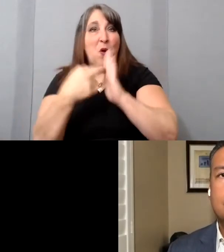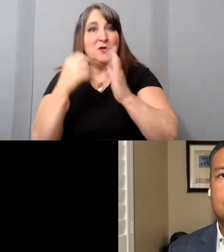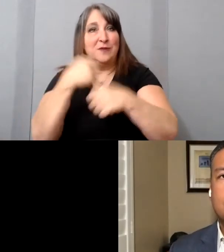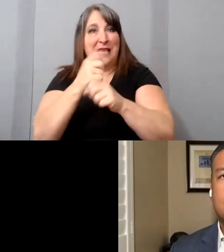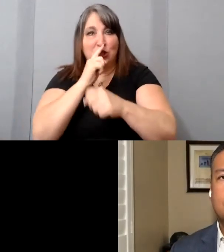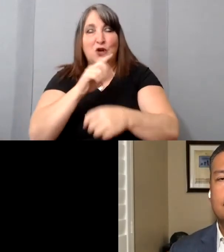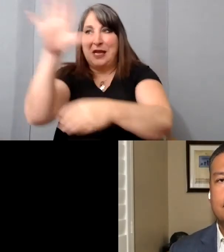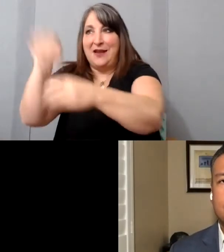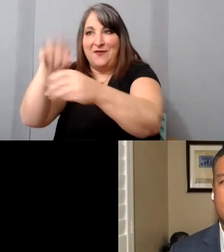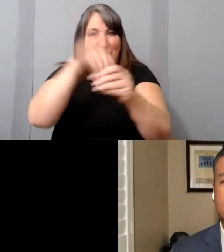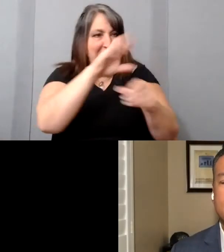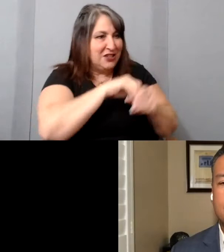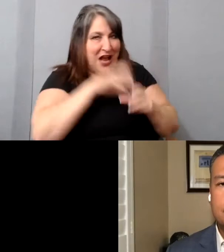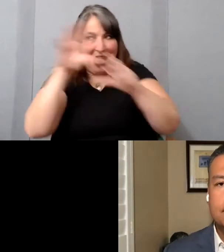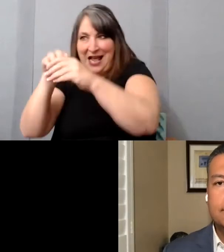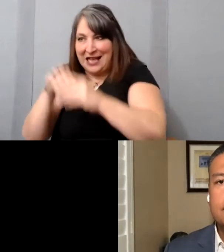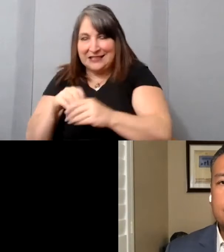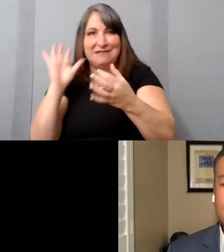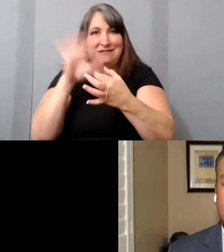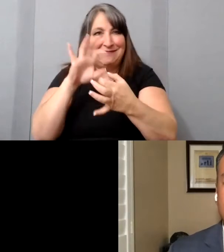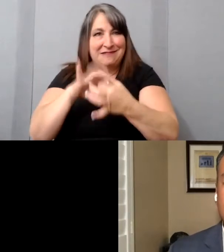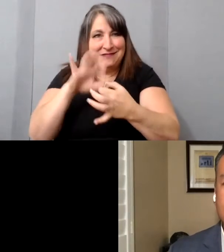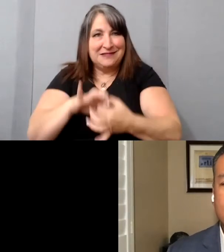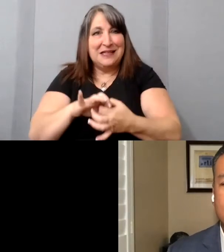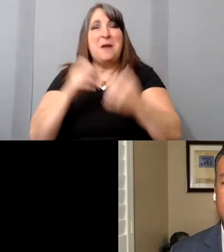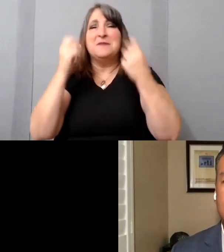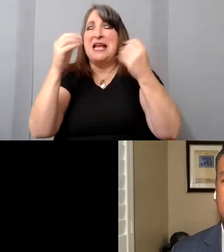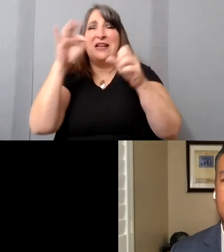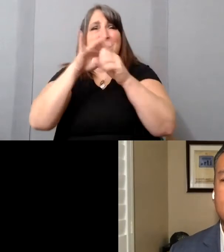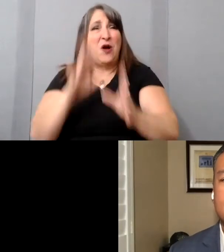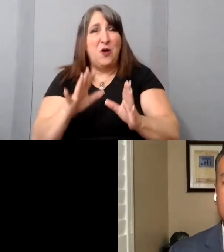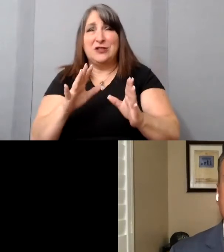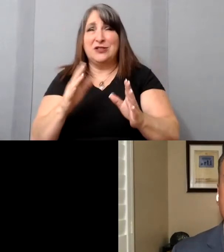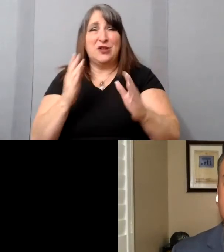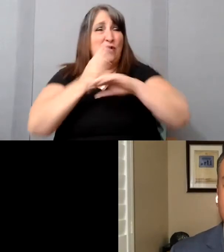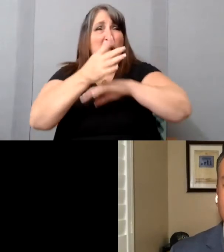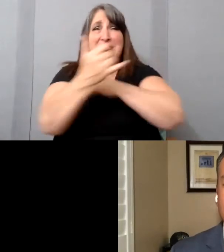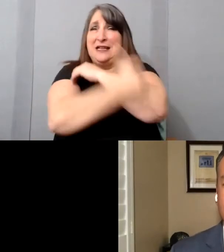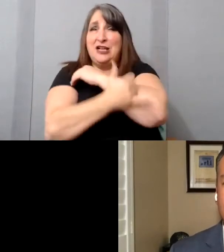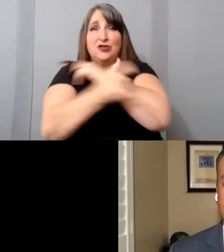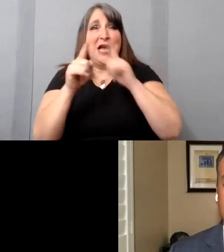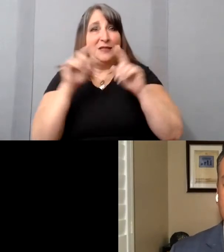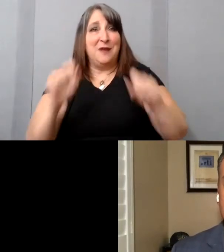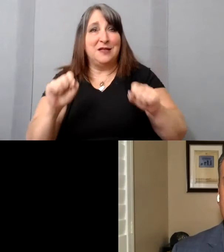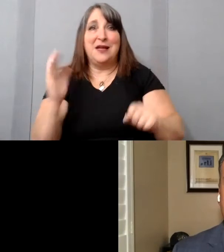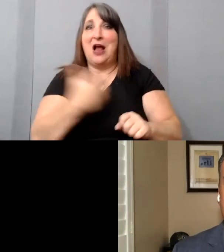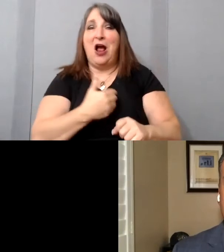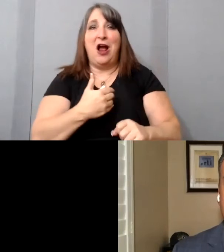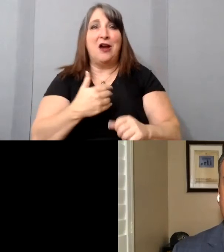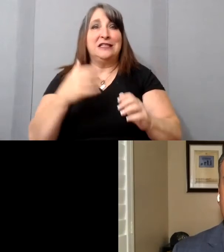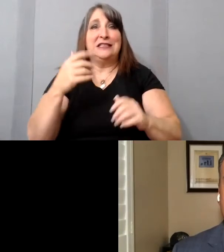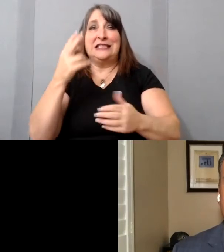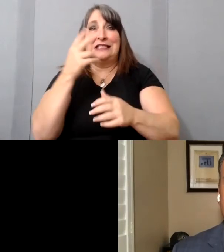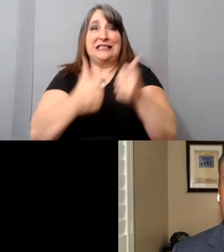as many voters across the country as possible. And I know that our Secretary, California's own,